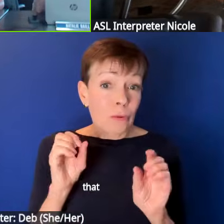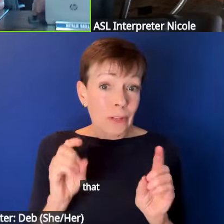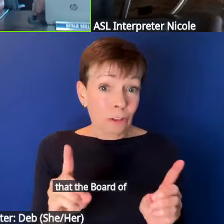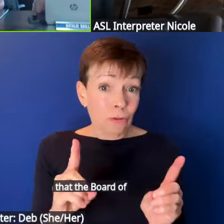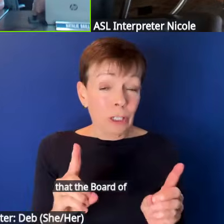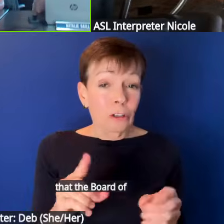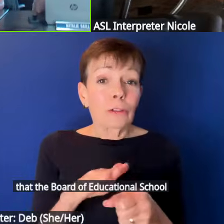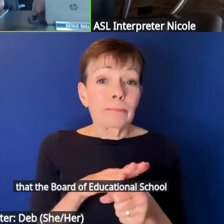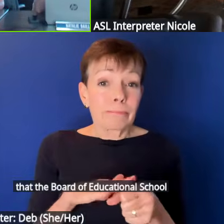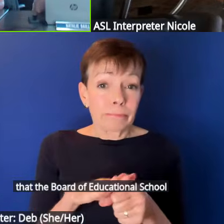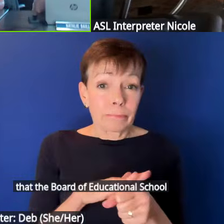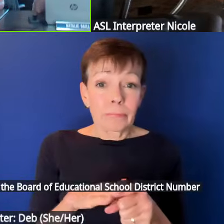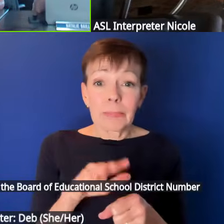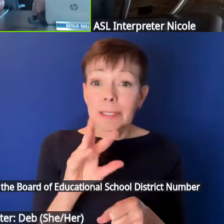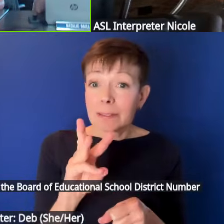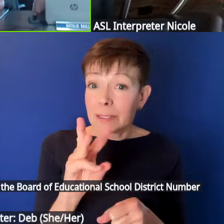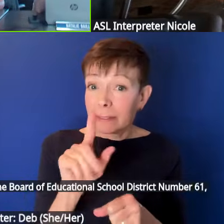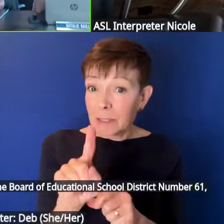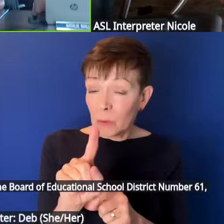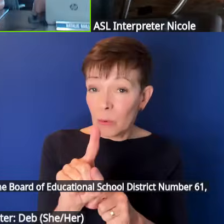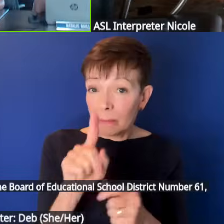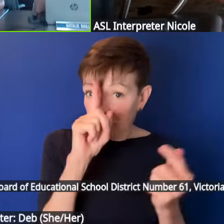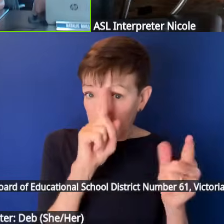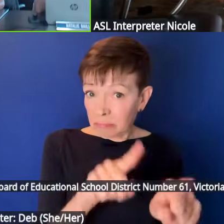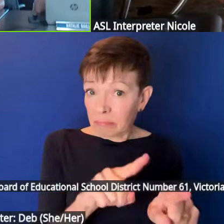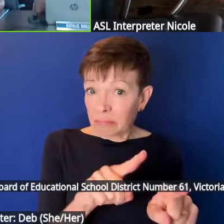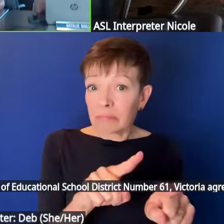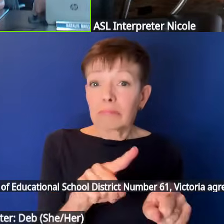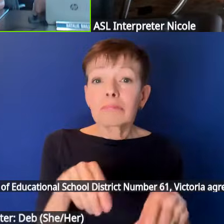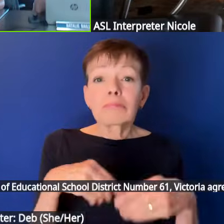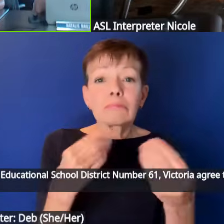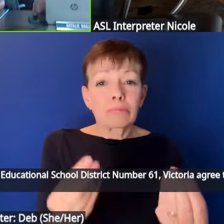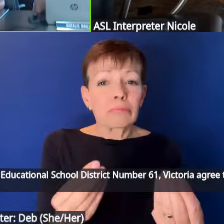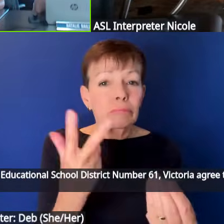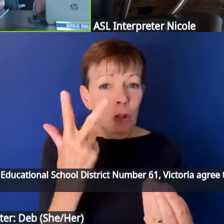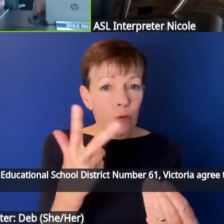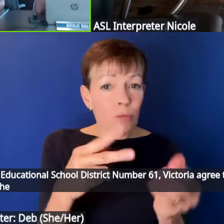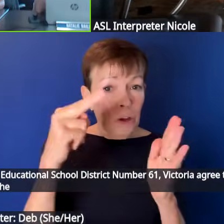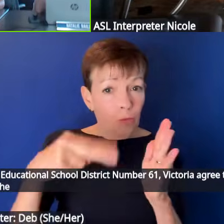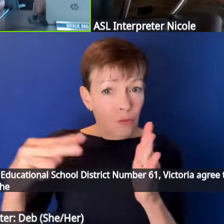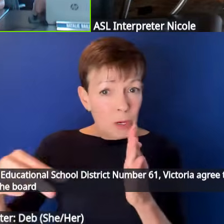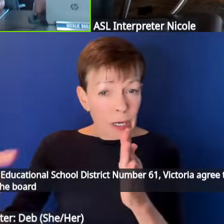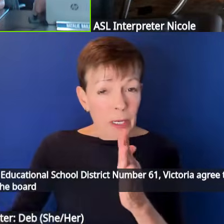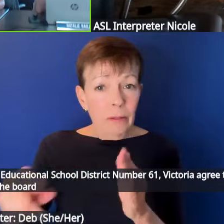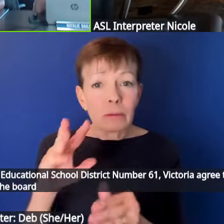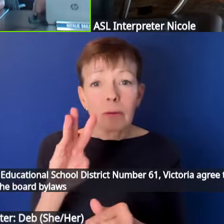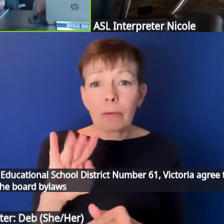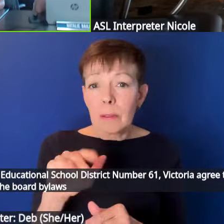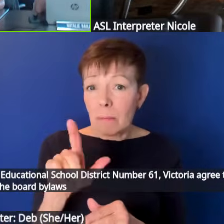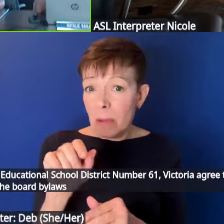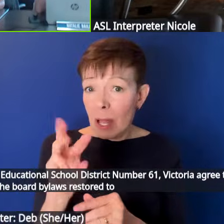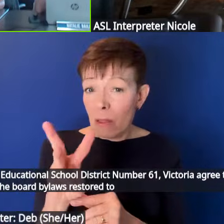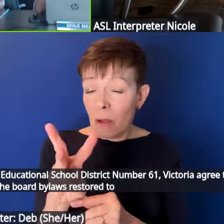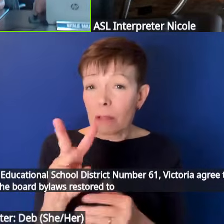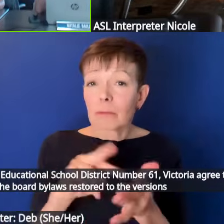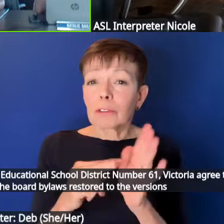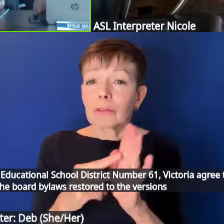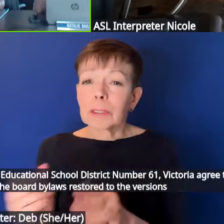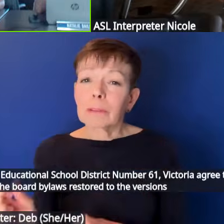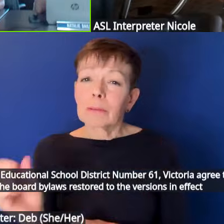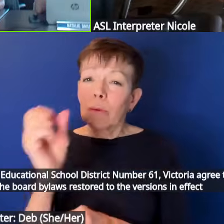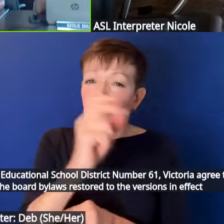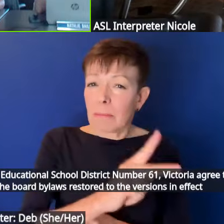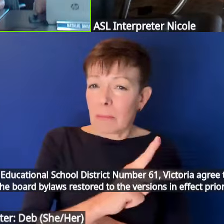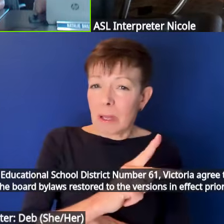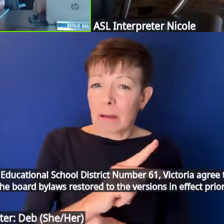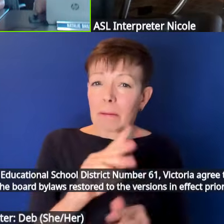District number 61 of Greater Victoria agree to give all 3 readings to the board bylaws restored to the versions in effect prior